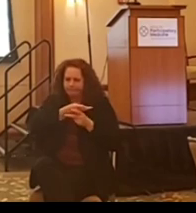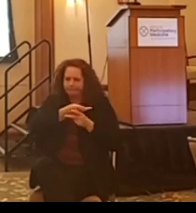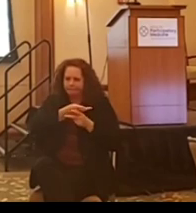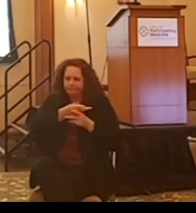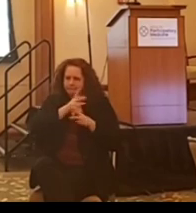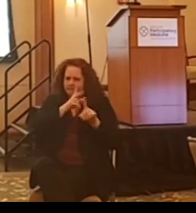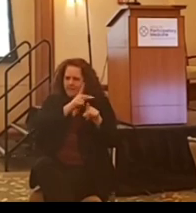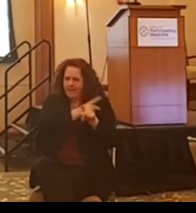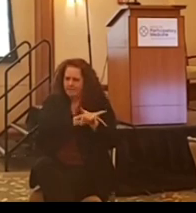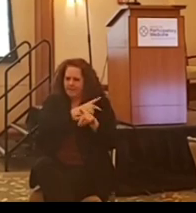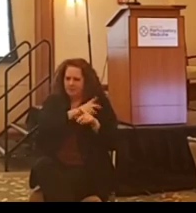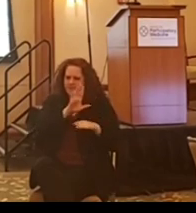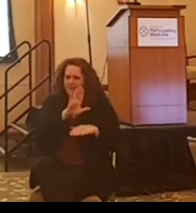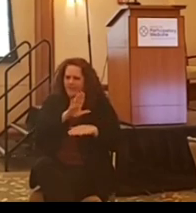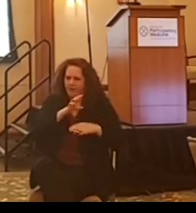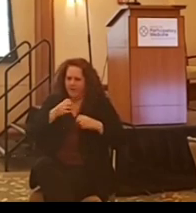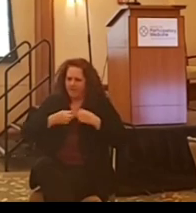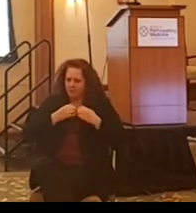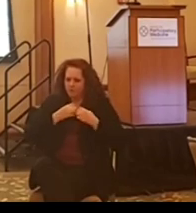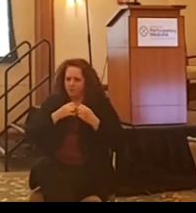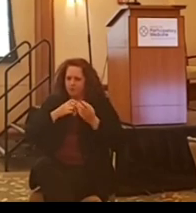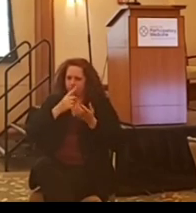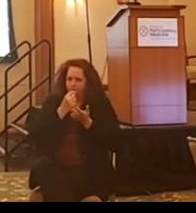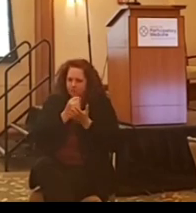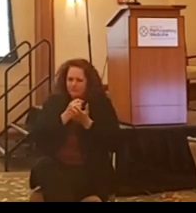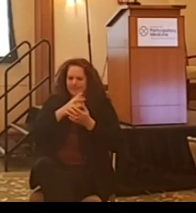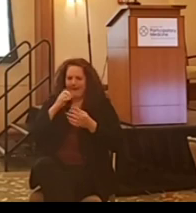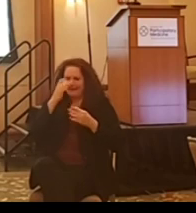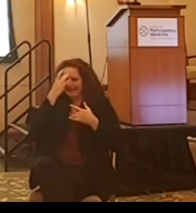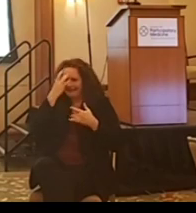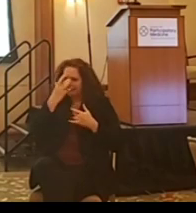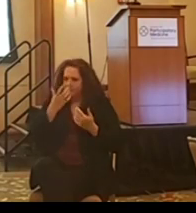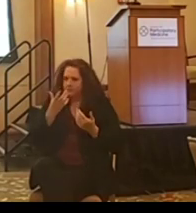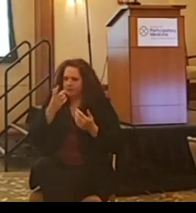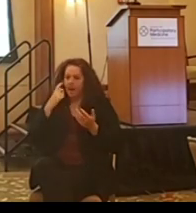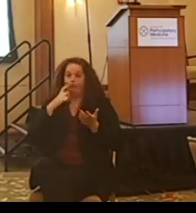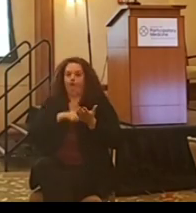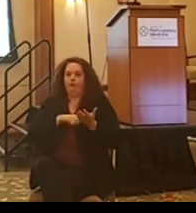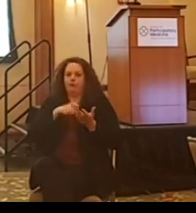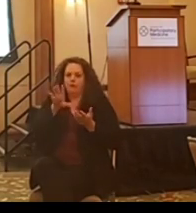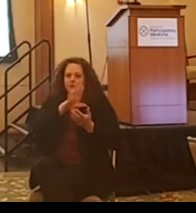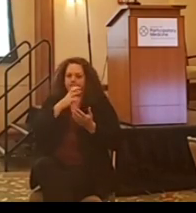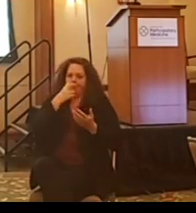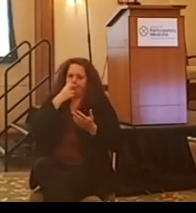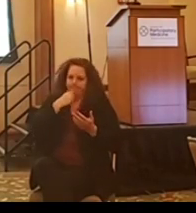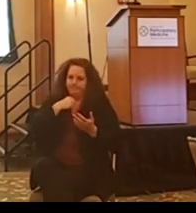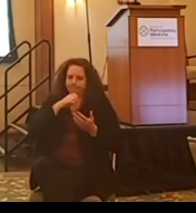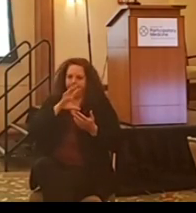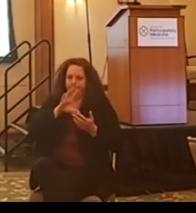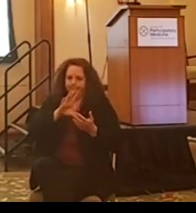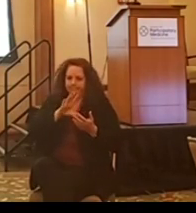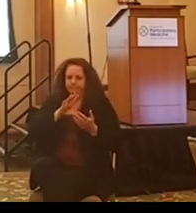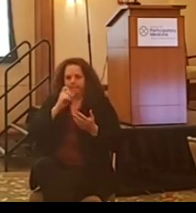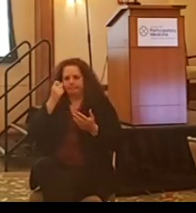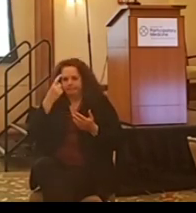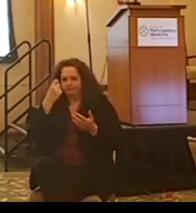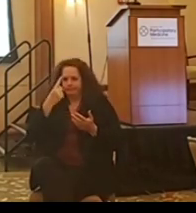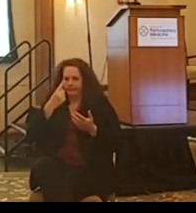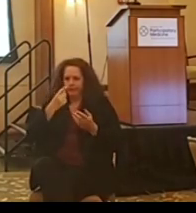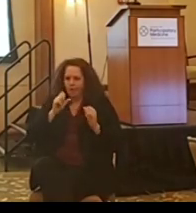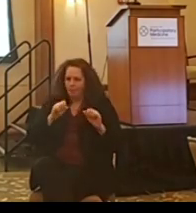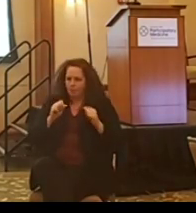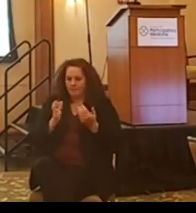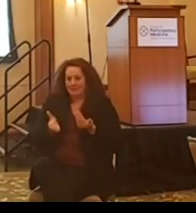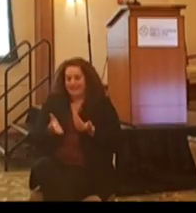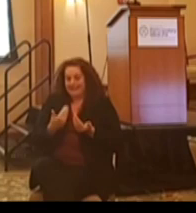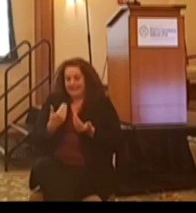of treatment and illness. And that we recognize that just because it would potentially be more